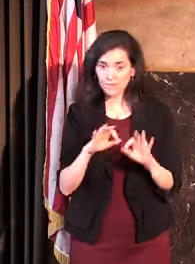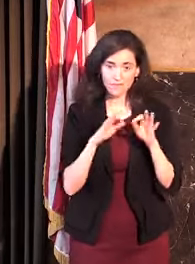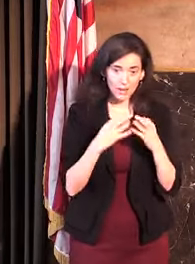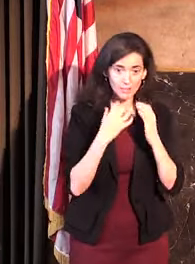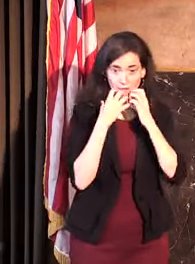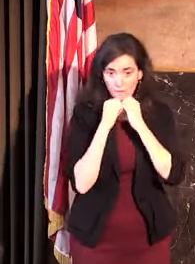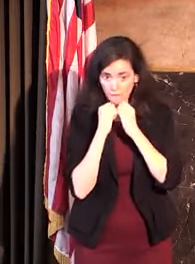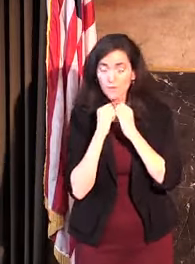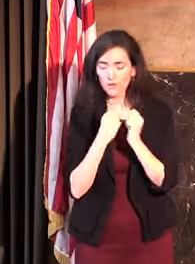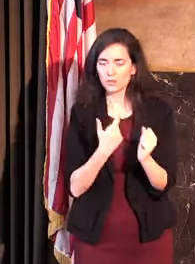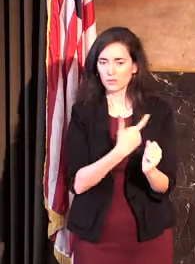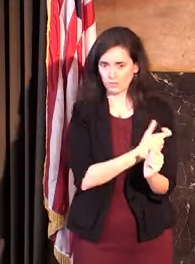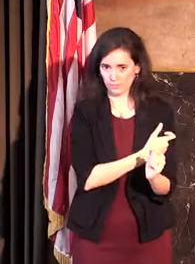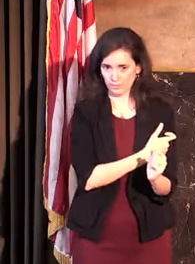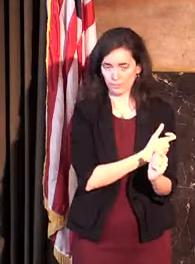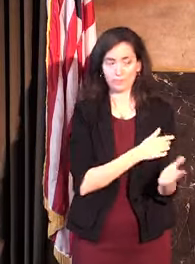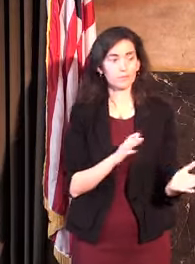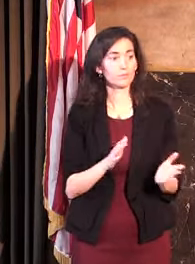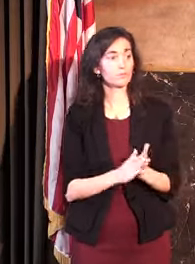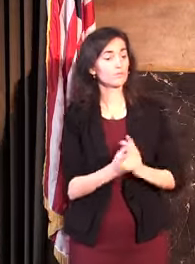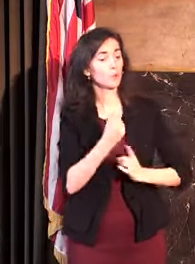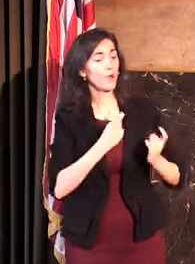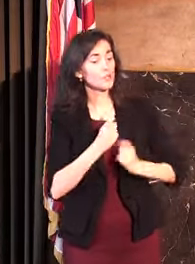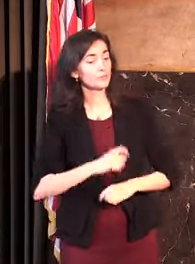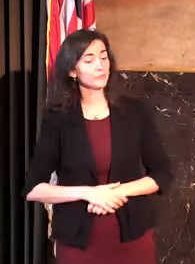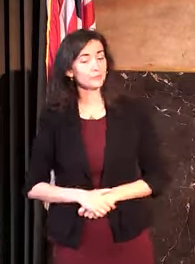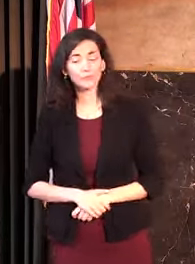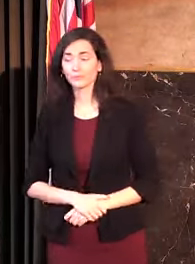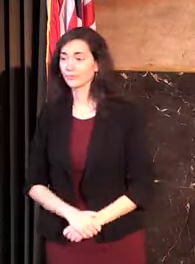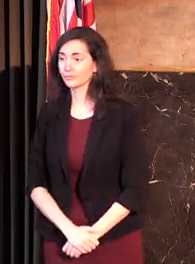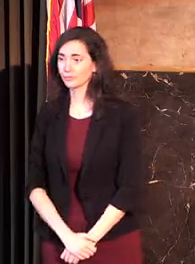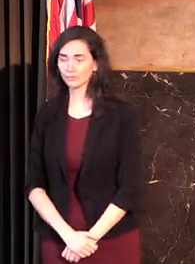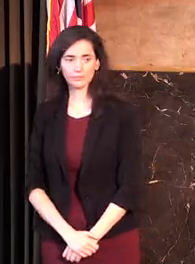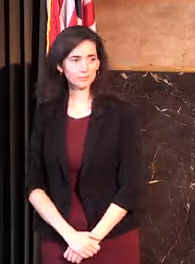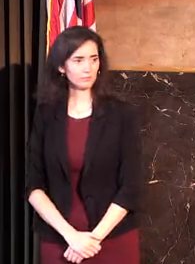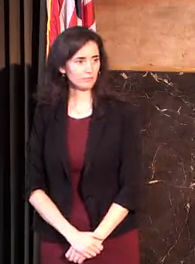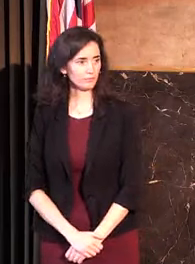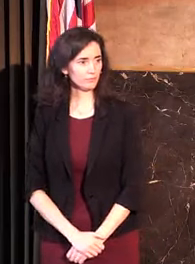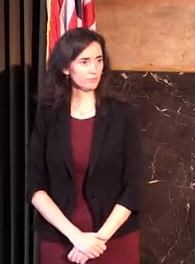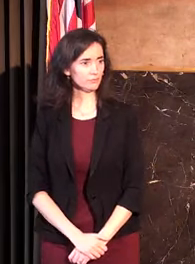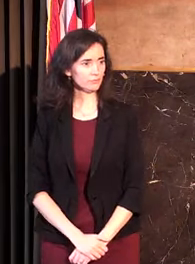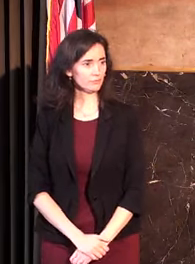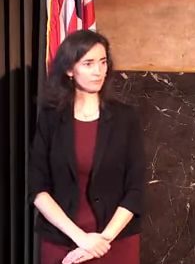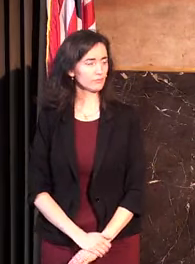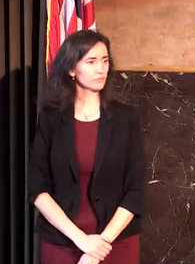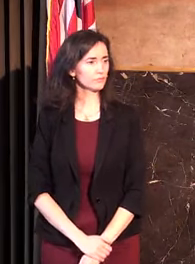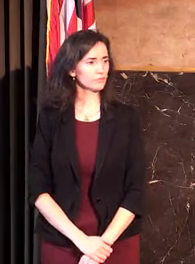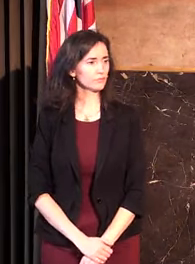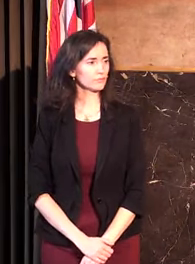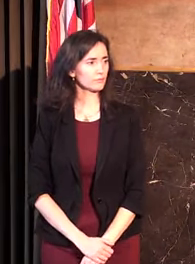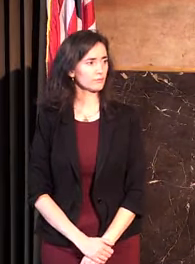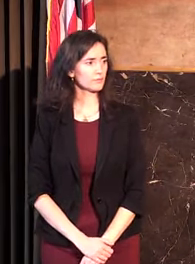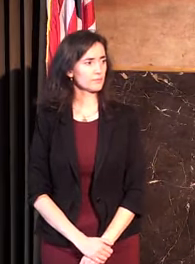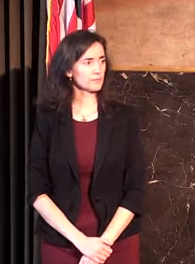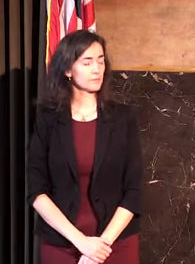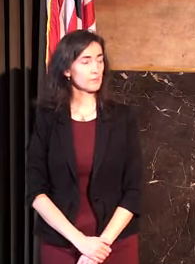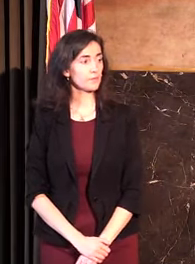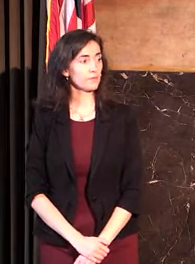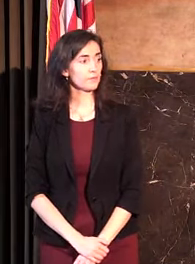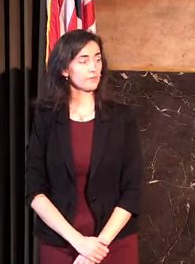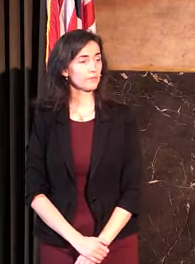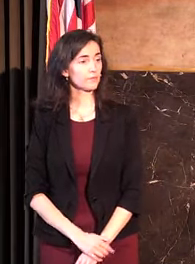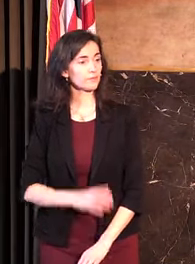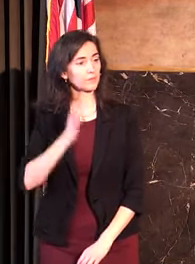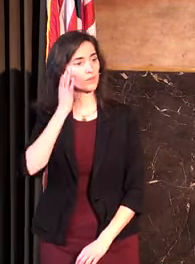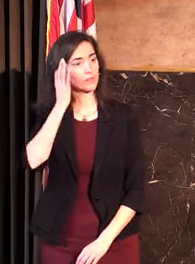I'll pause there. I'd be happy to take any questions if you have any. Yeah. What are you guys seeing with the vaccination rates lately in terms, are